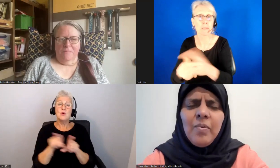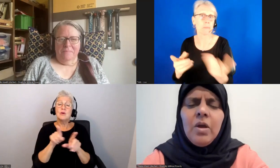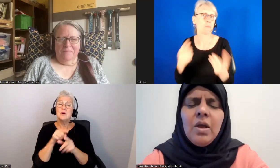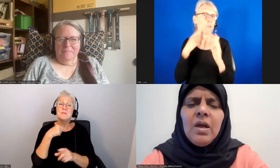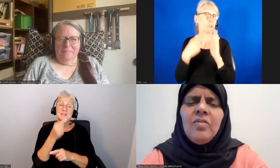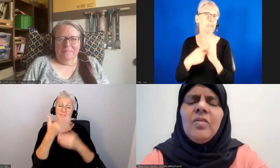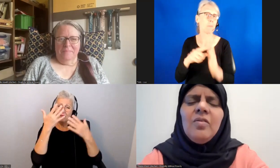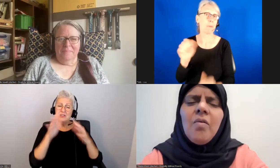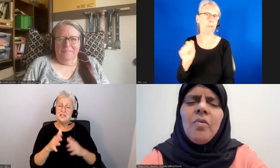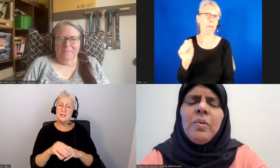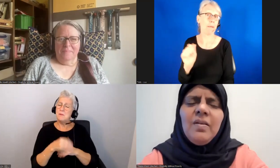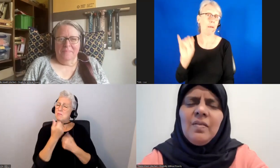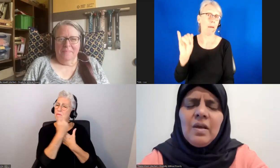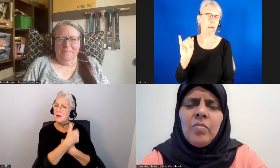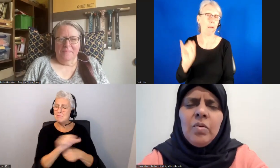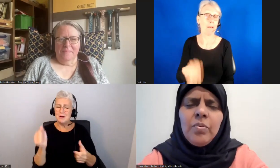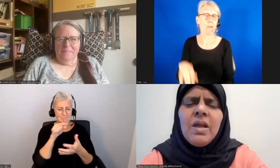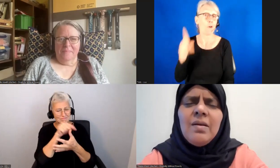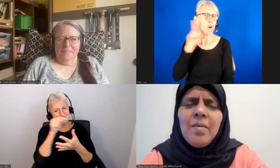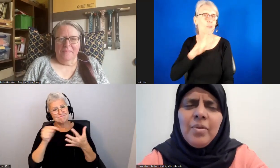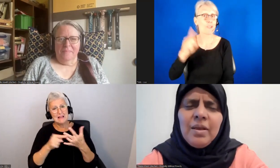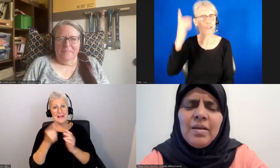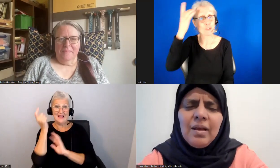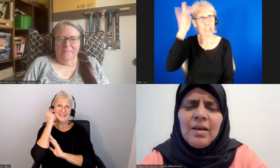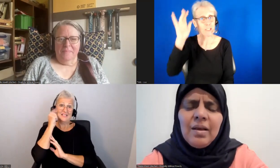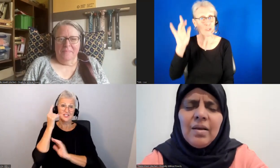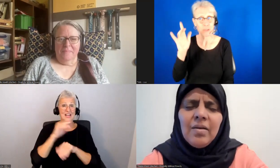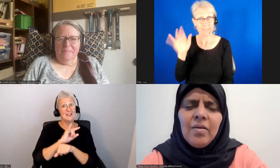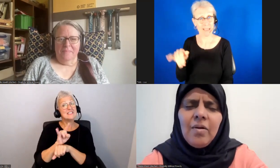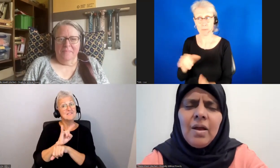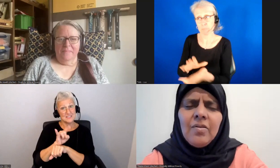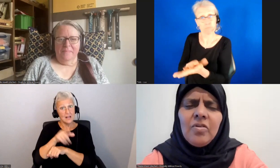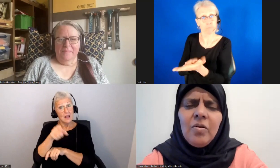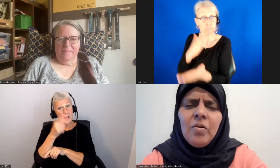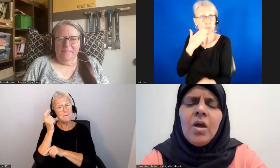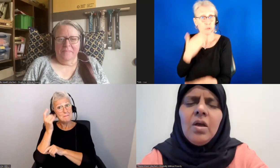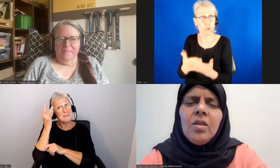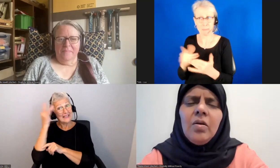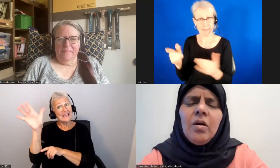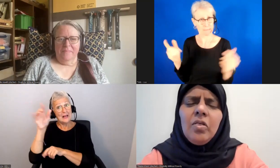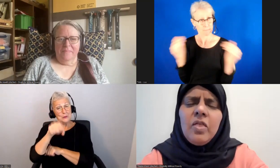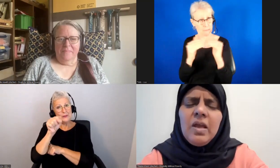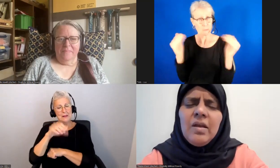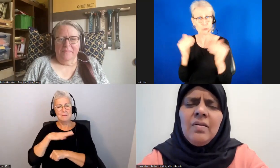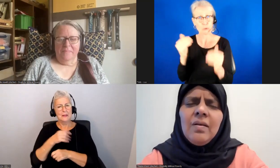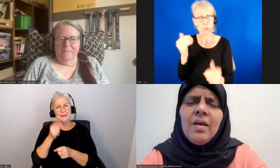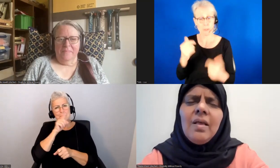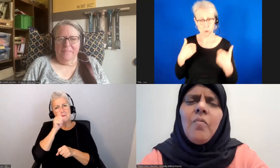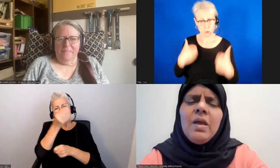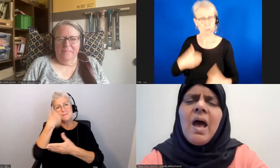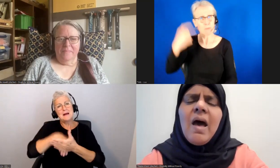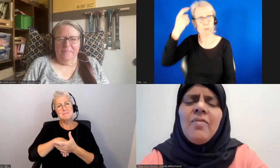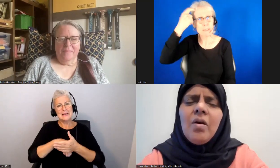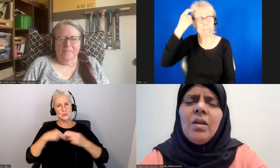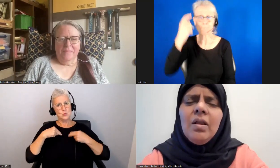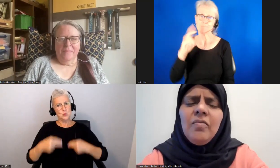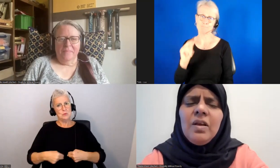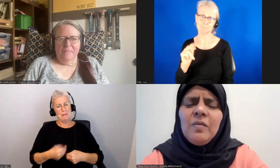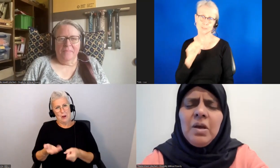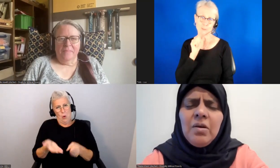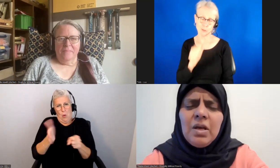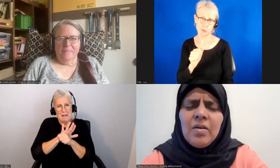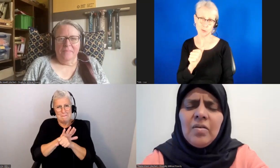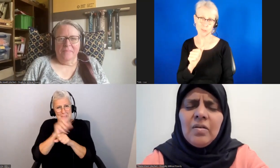for example, it does not replace the human brain completely, right? So there are things that we have in our